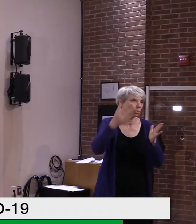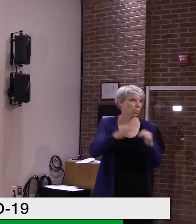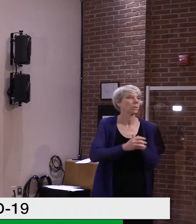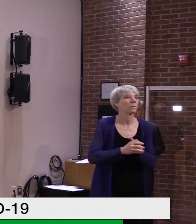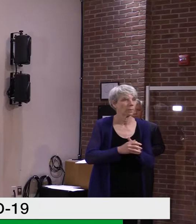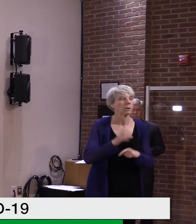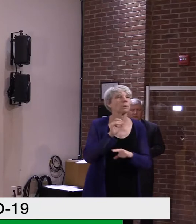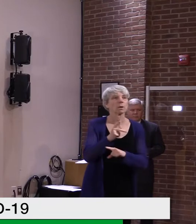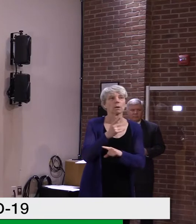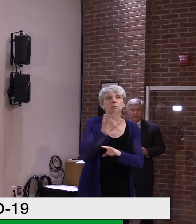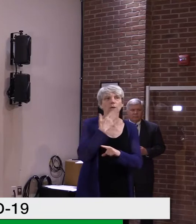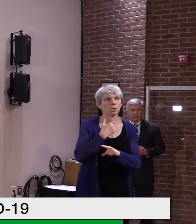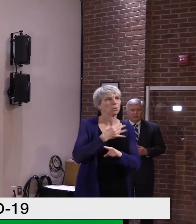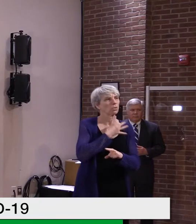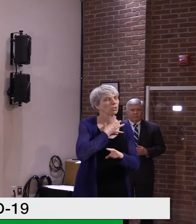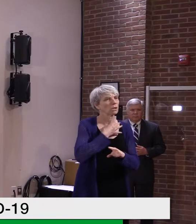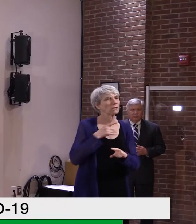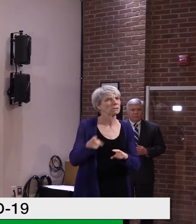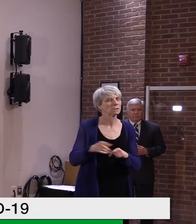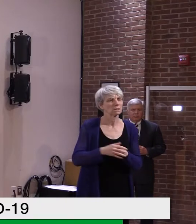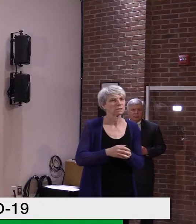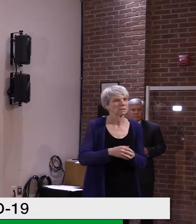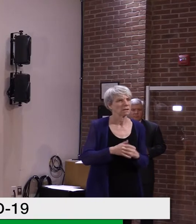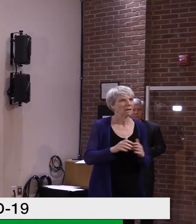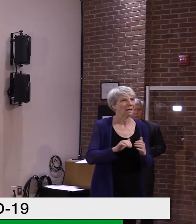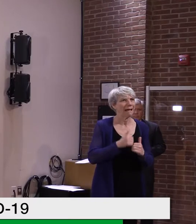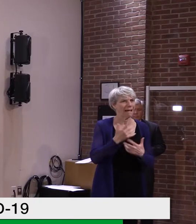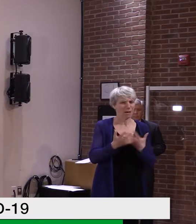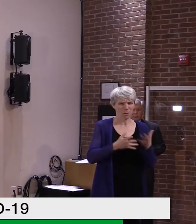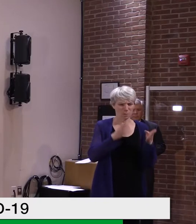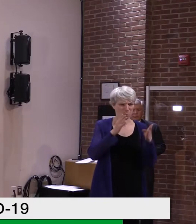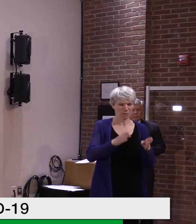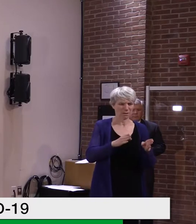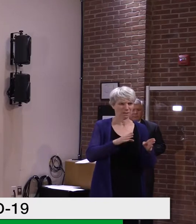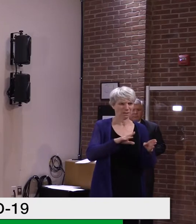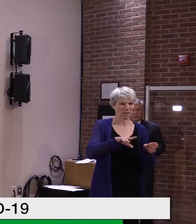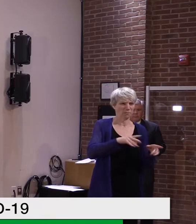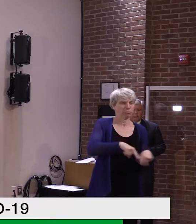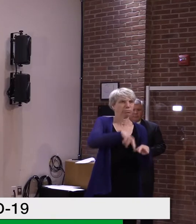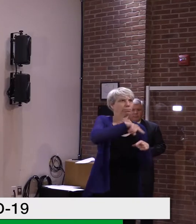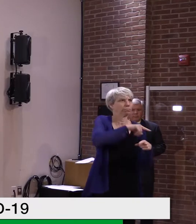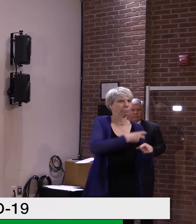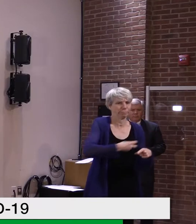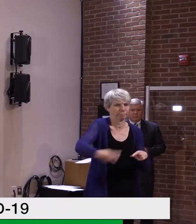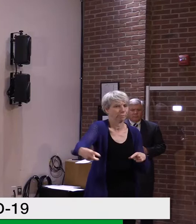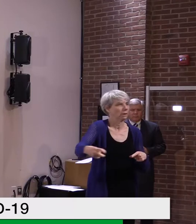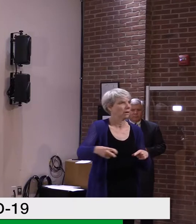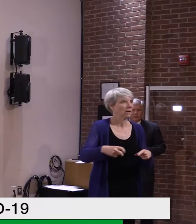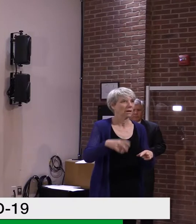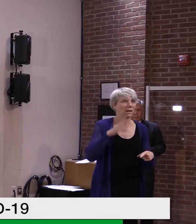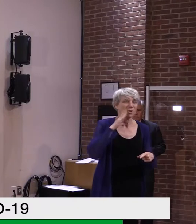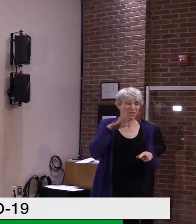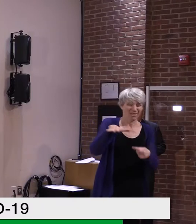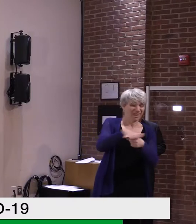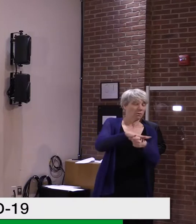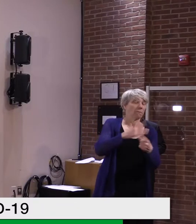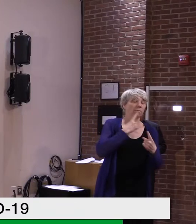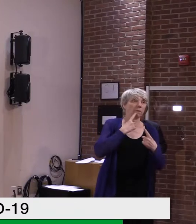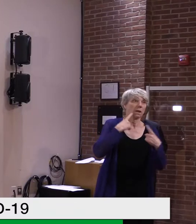Yeah, I'm sort of curious about how they got themselves in that position in the first place, knowing the danger and the number of fatalities that have